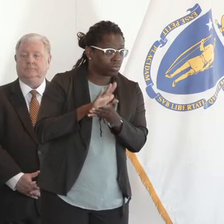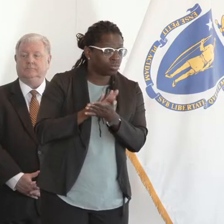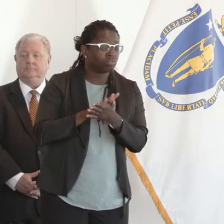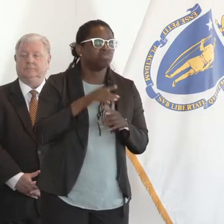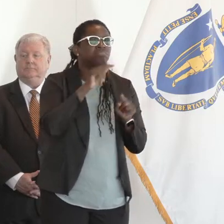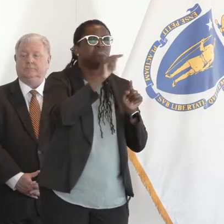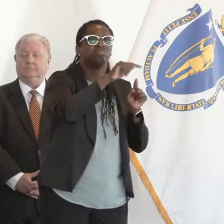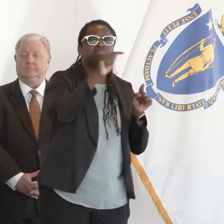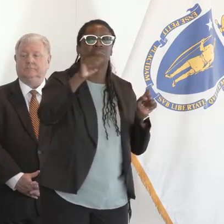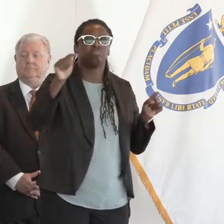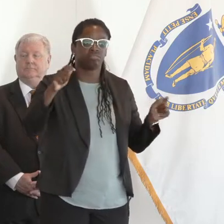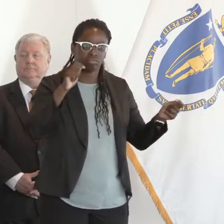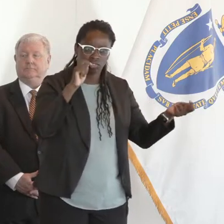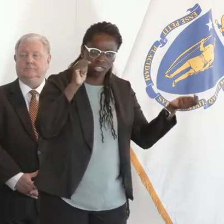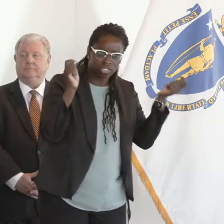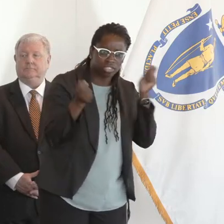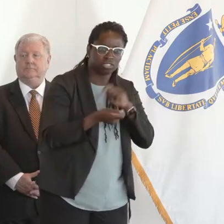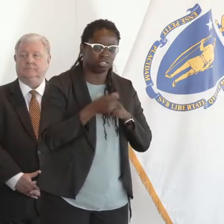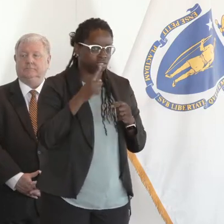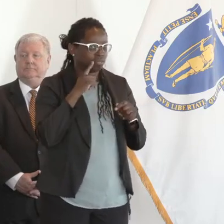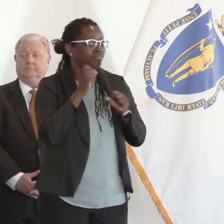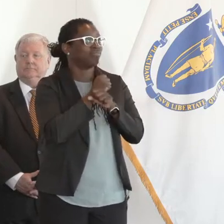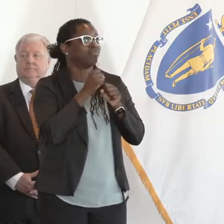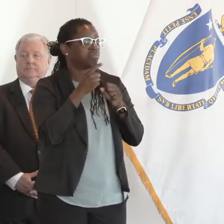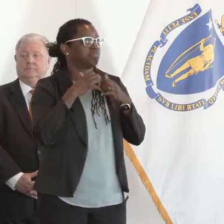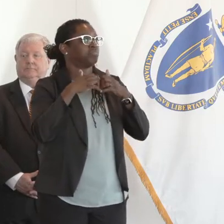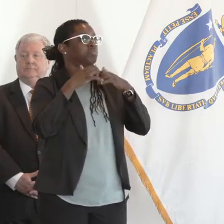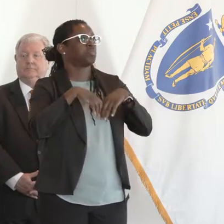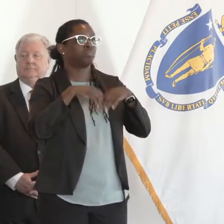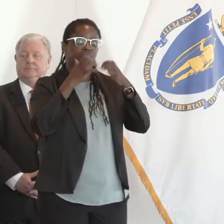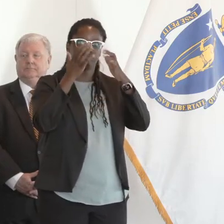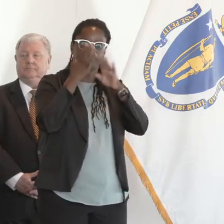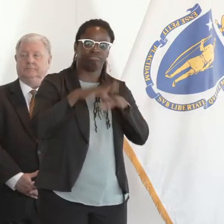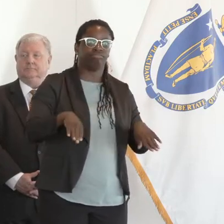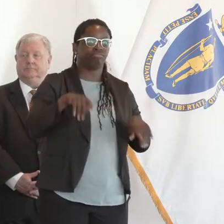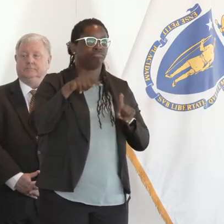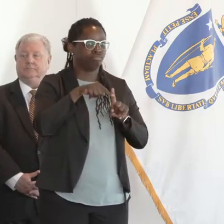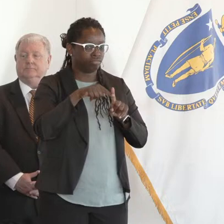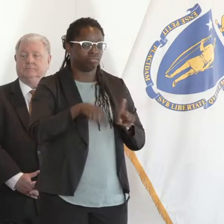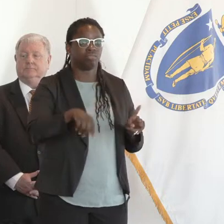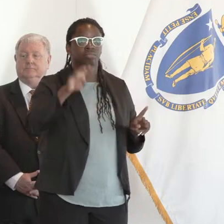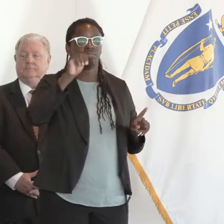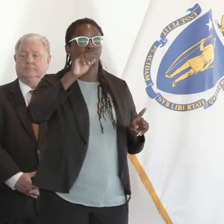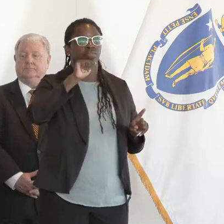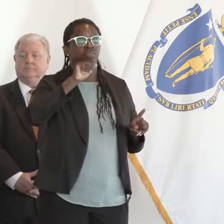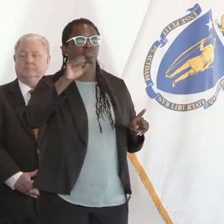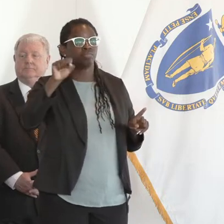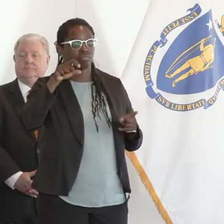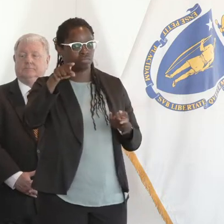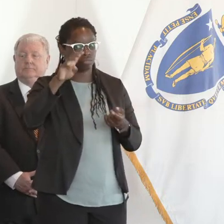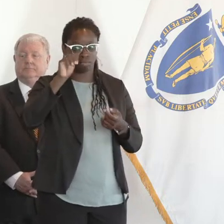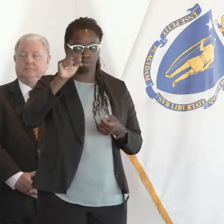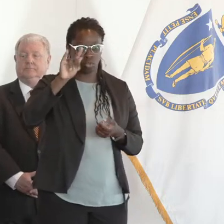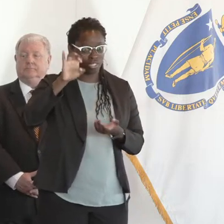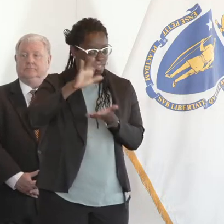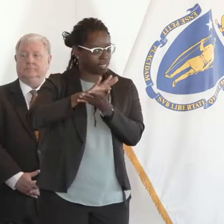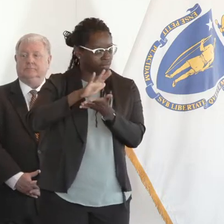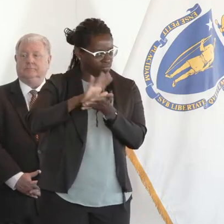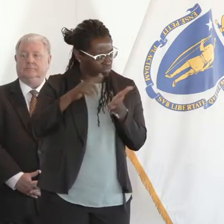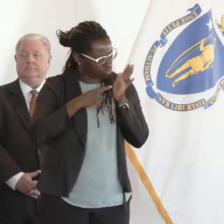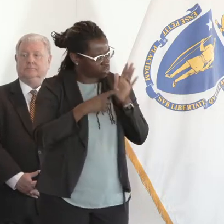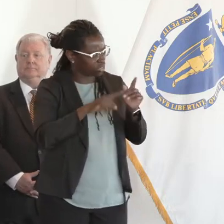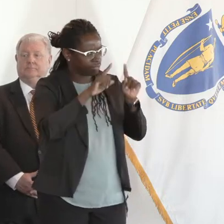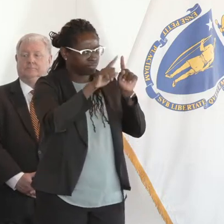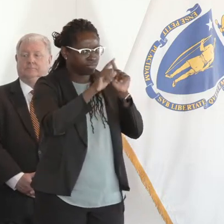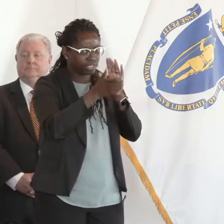breakthroughs. Mass Maritime represents, for our entire region, cutting-edge training, technology, and skills that our next-generation